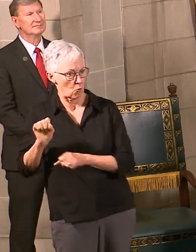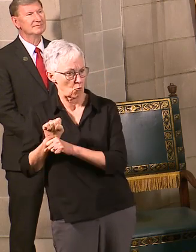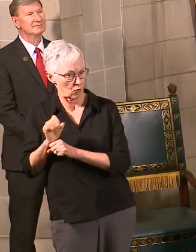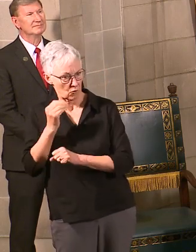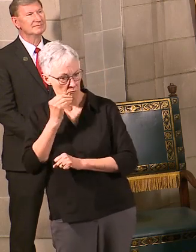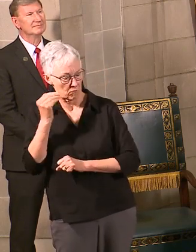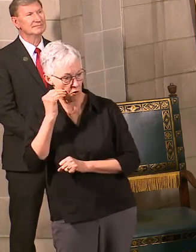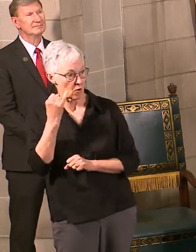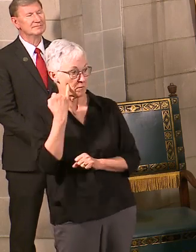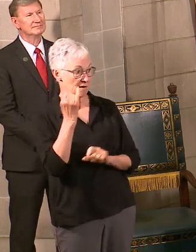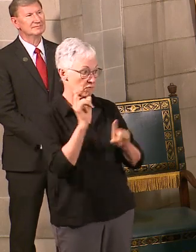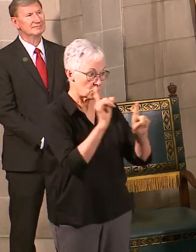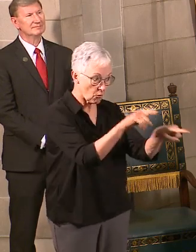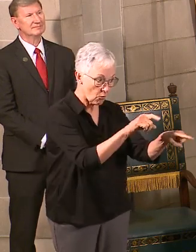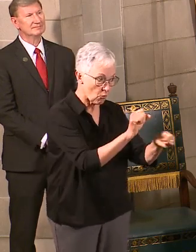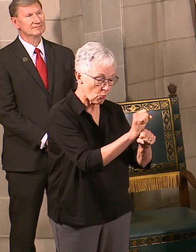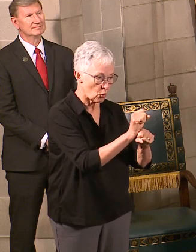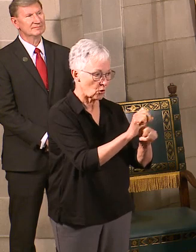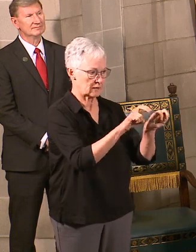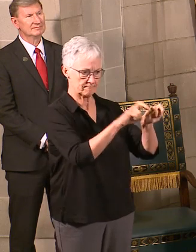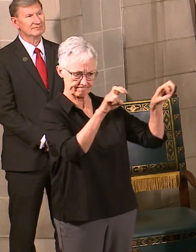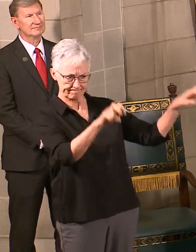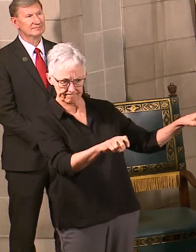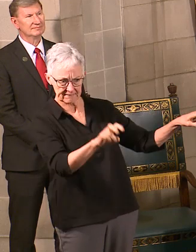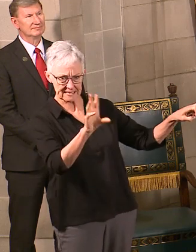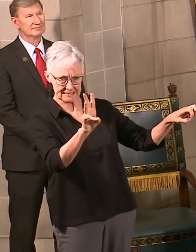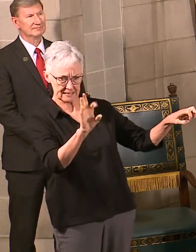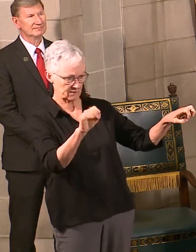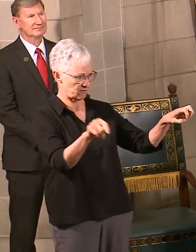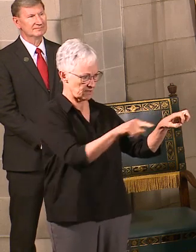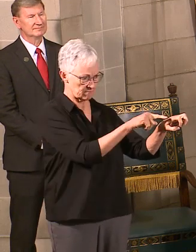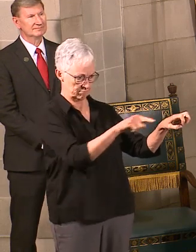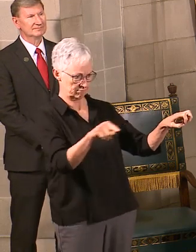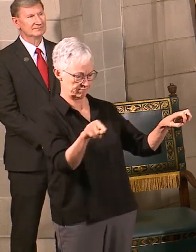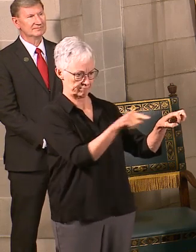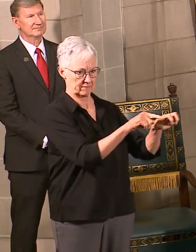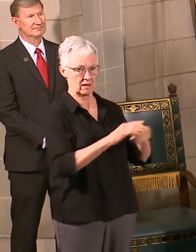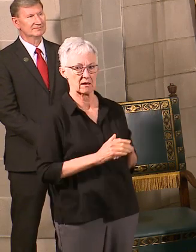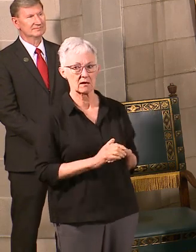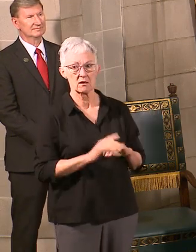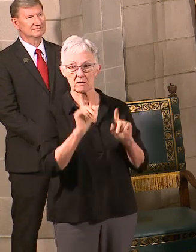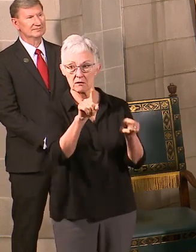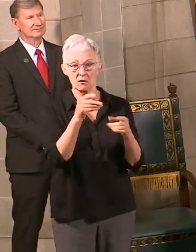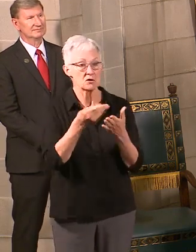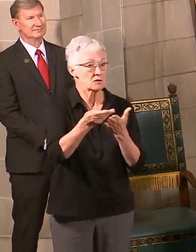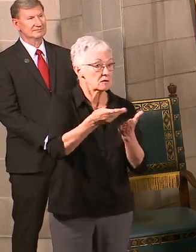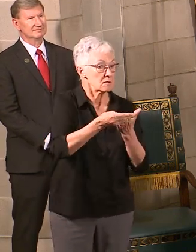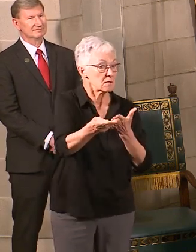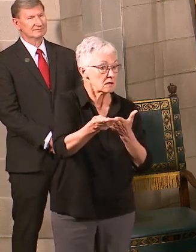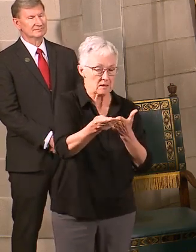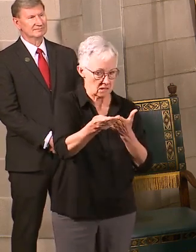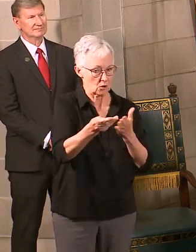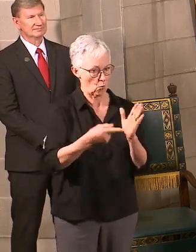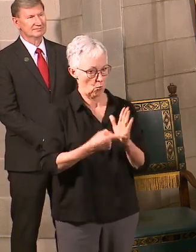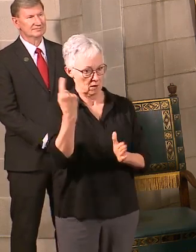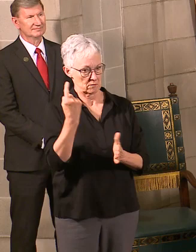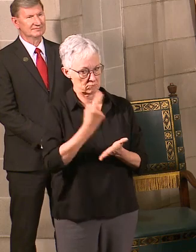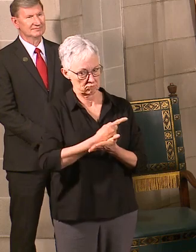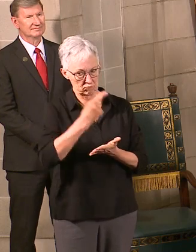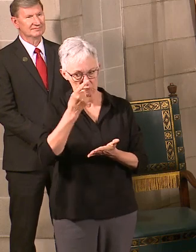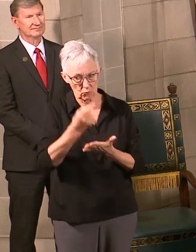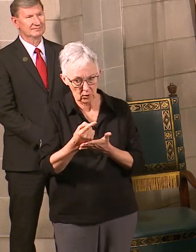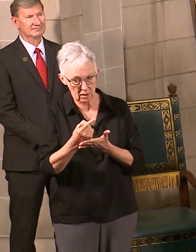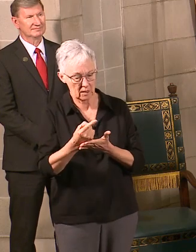workplace. Third is shop. Once a week. Be efficient. Have a list. Don't take your family with